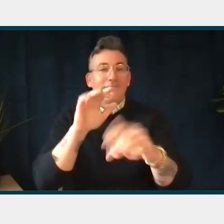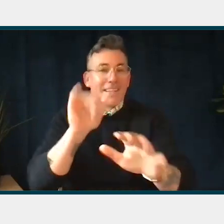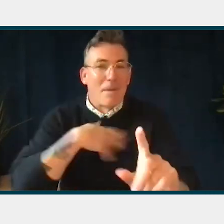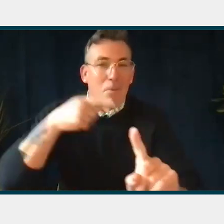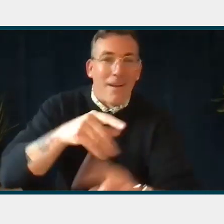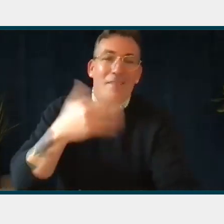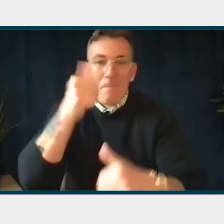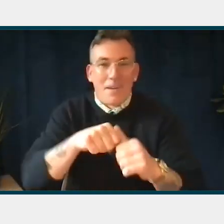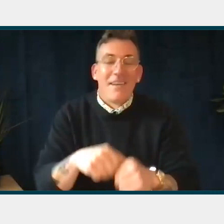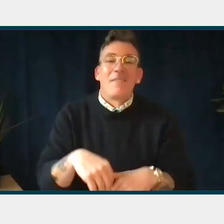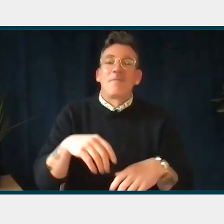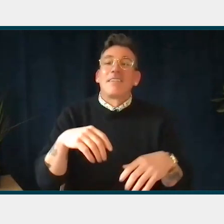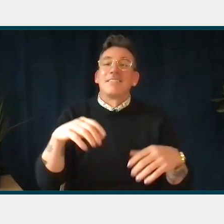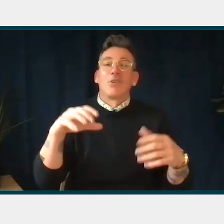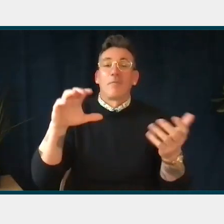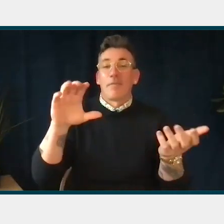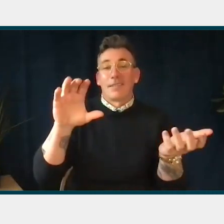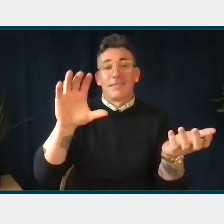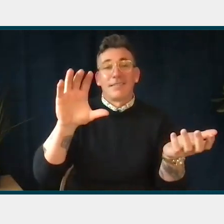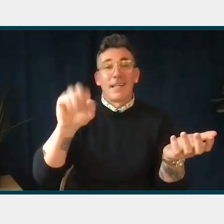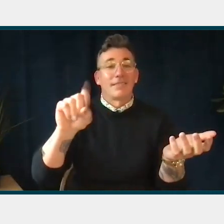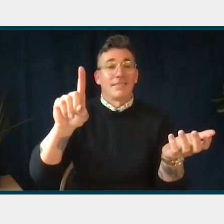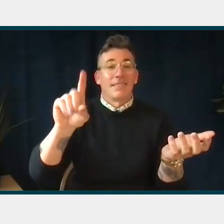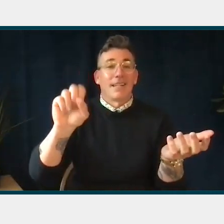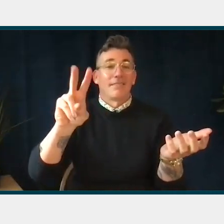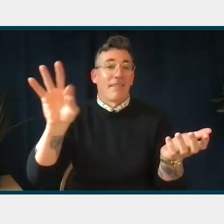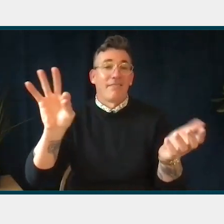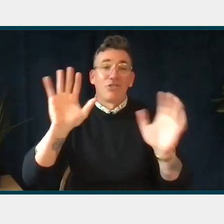And I'm sorry, I know it was a little bit off topic, but we're getting back to my point here.